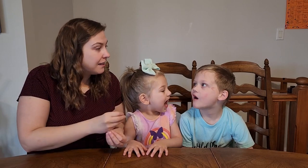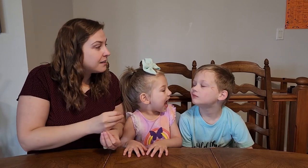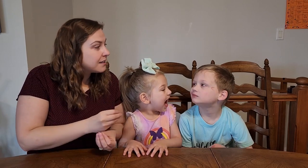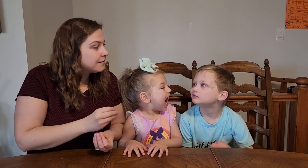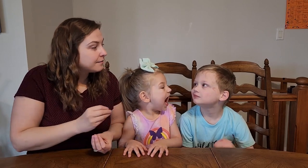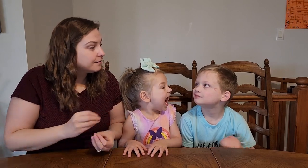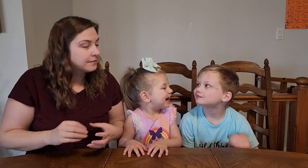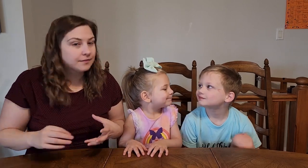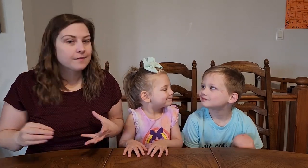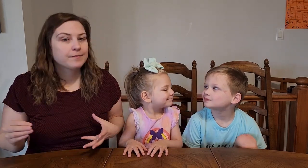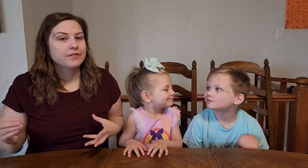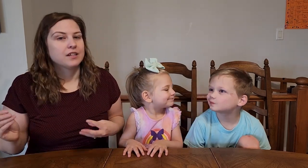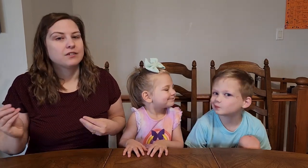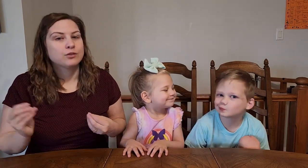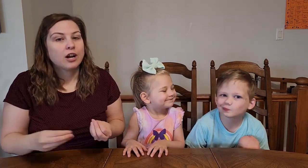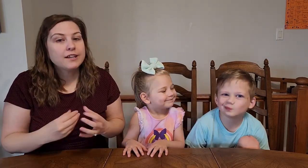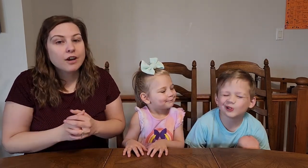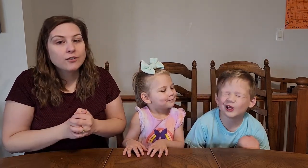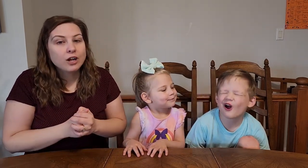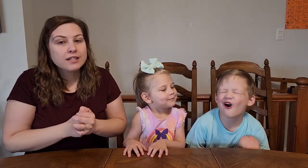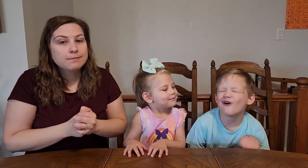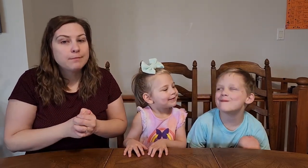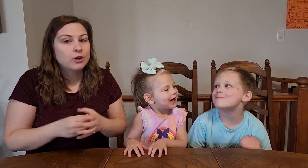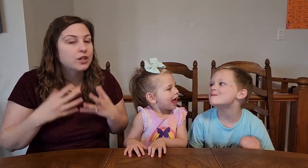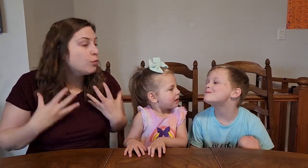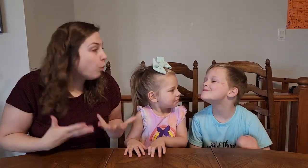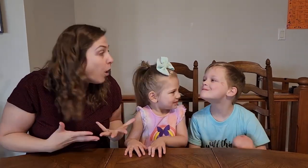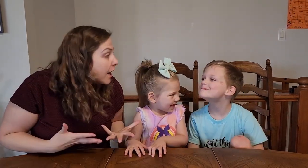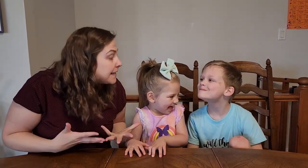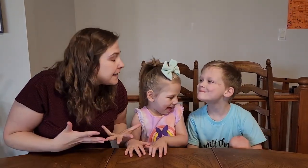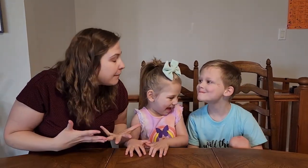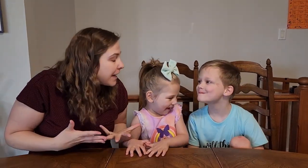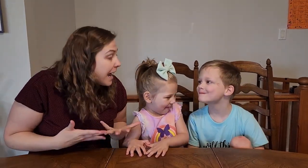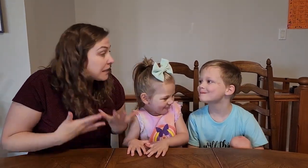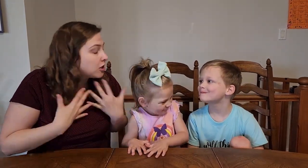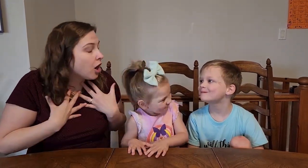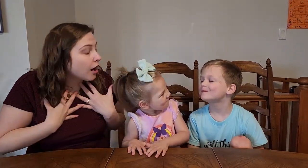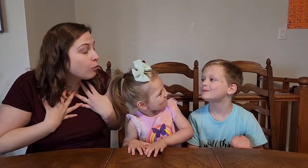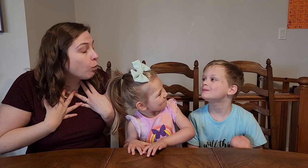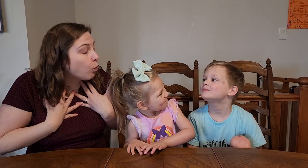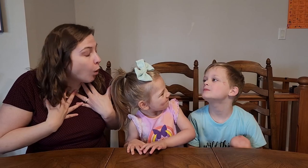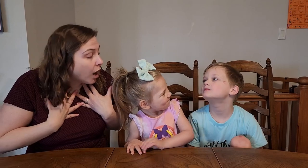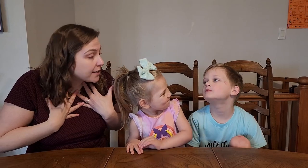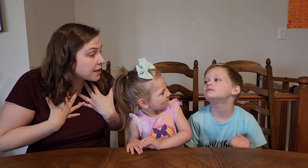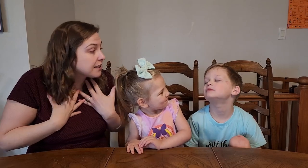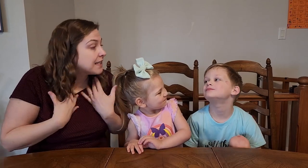eat. So God had not forgotten his people. He wanted them to ask. God wants us to